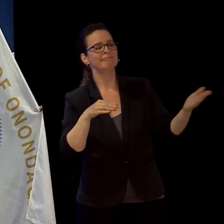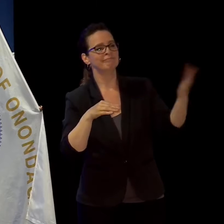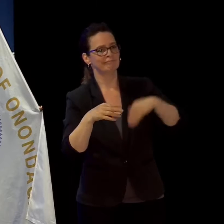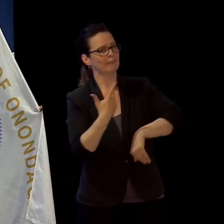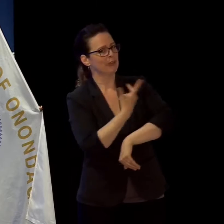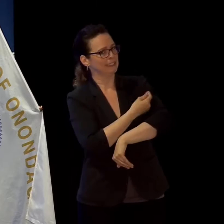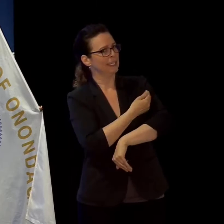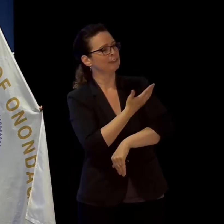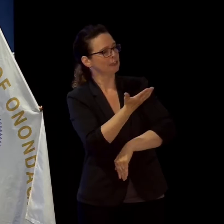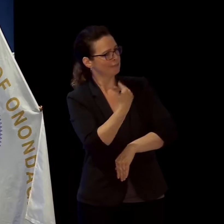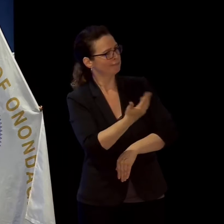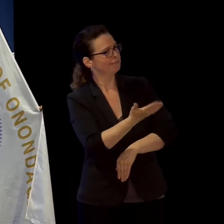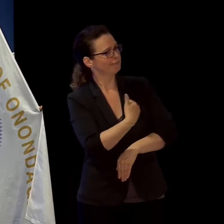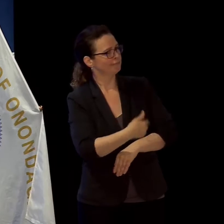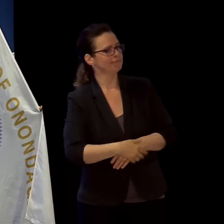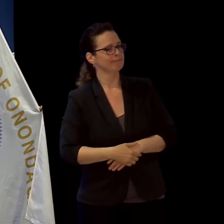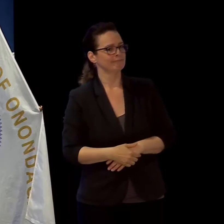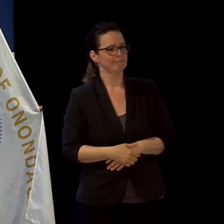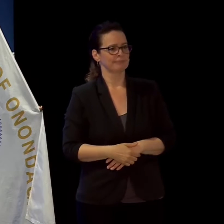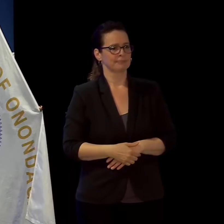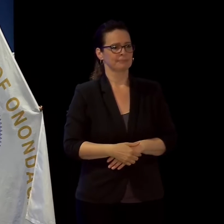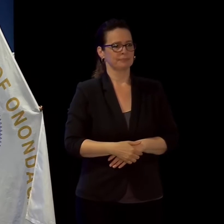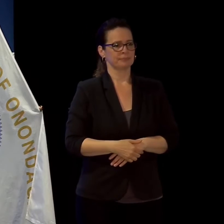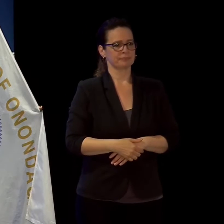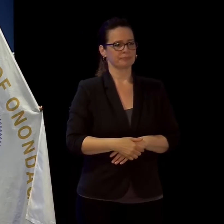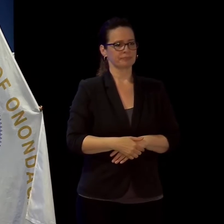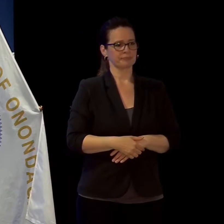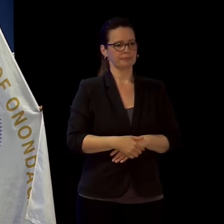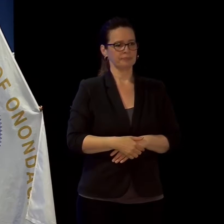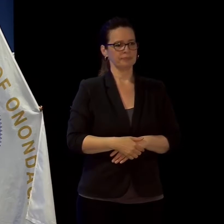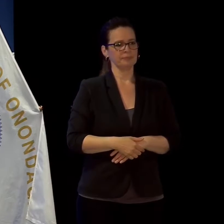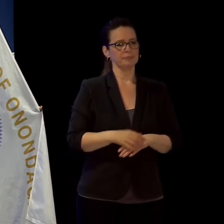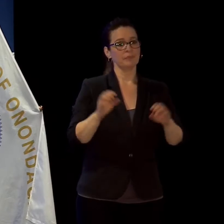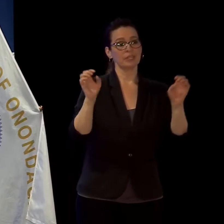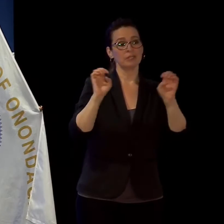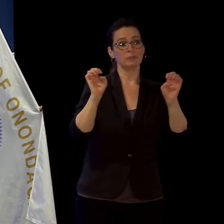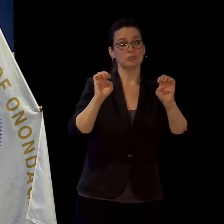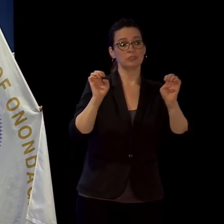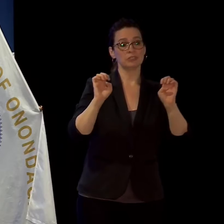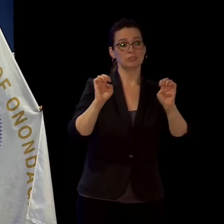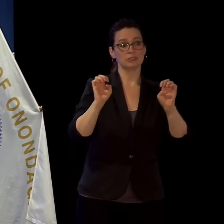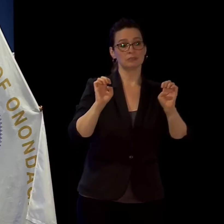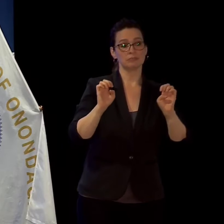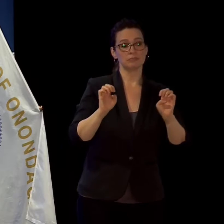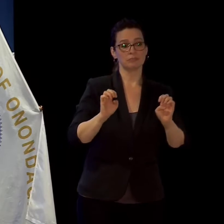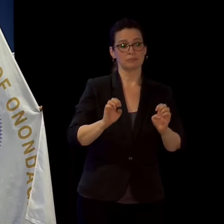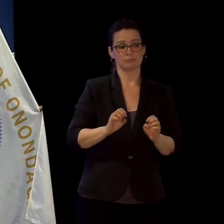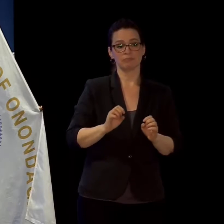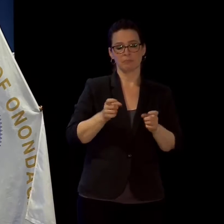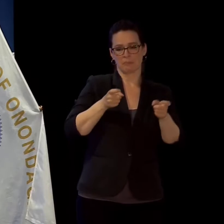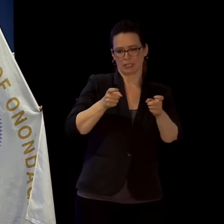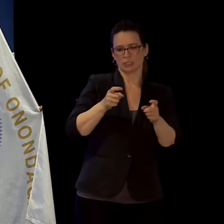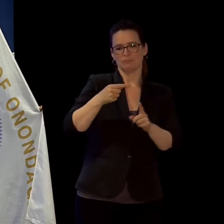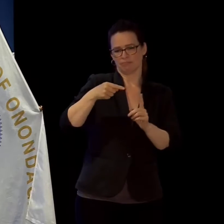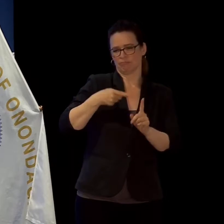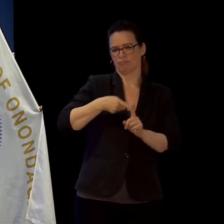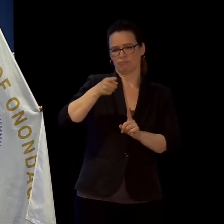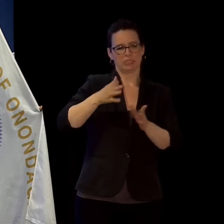So our emergency rental assistance program is now on our website, the application.